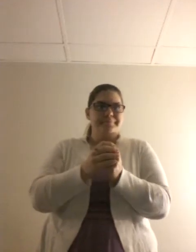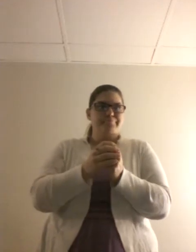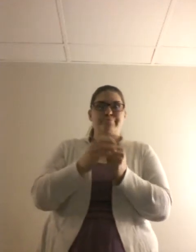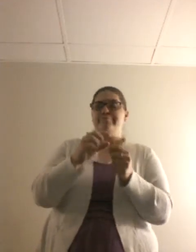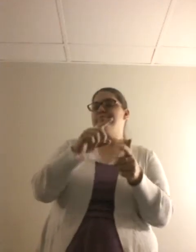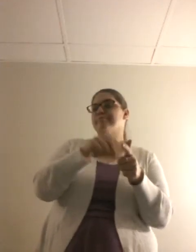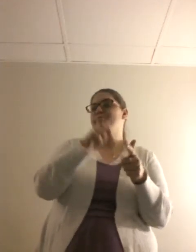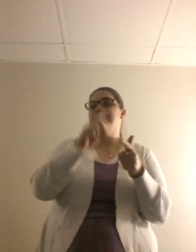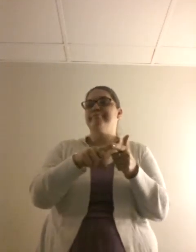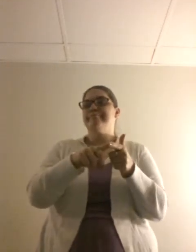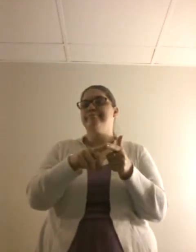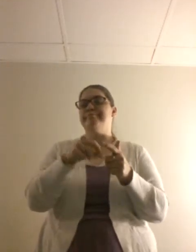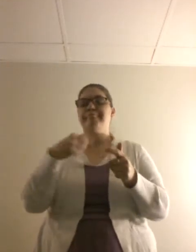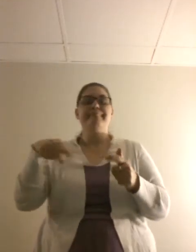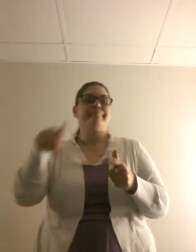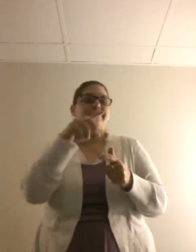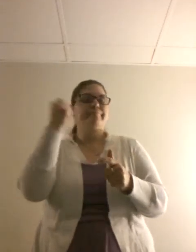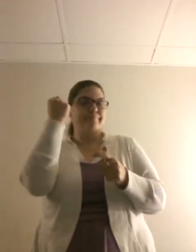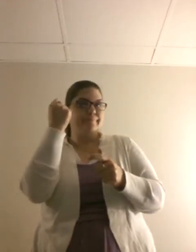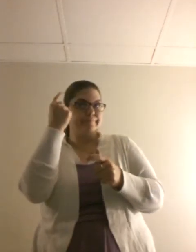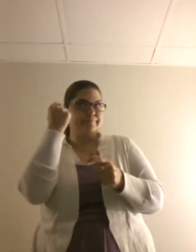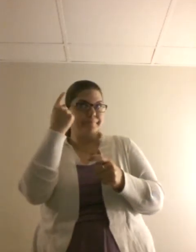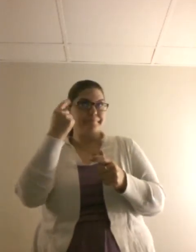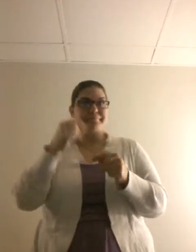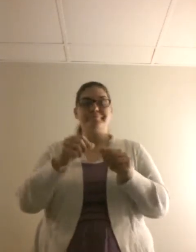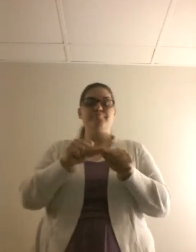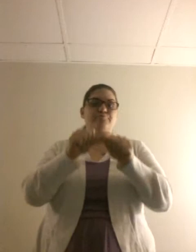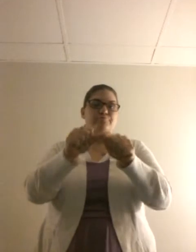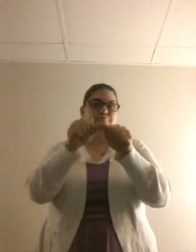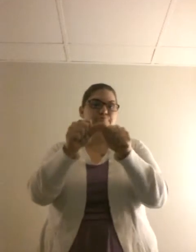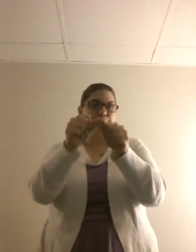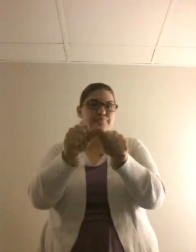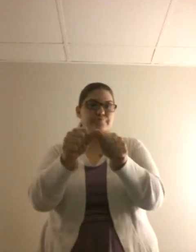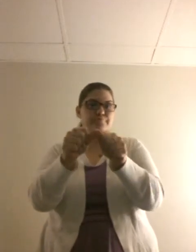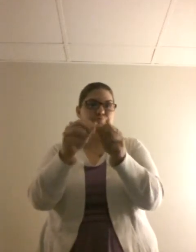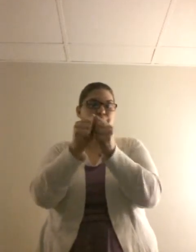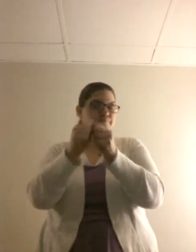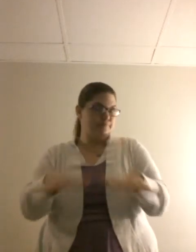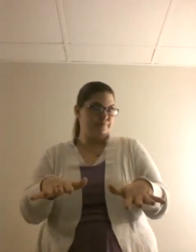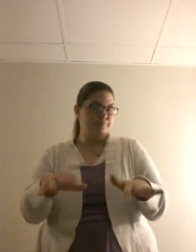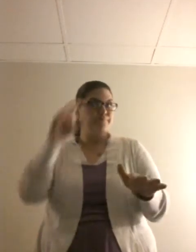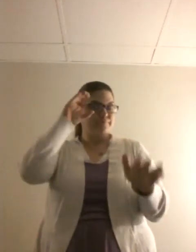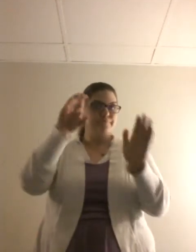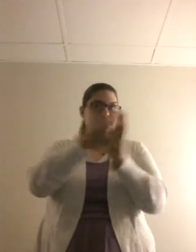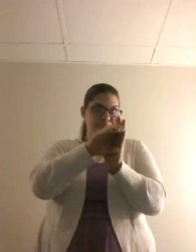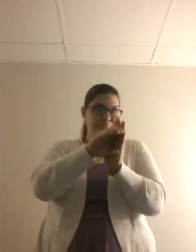Let me use one I haven't used so far, like 3/4. Now, all you have to do is